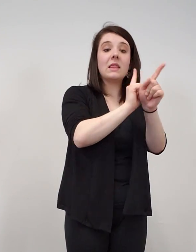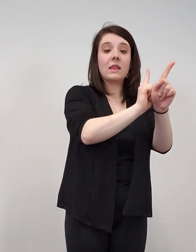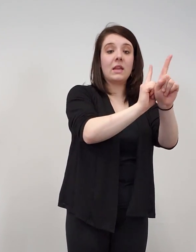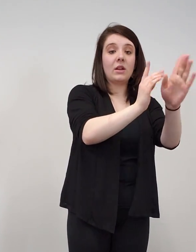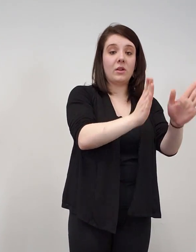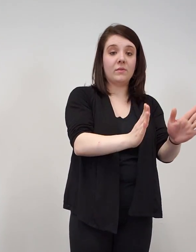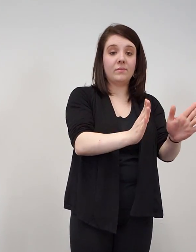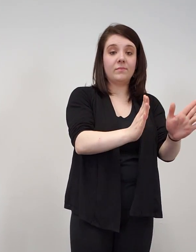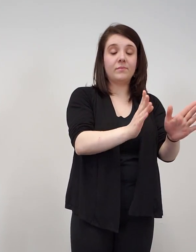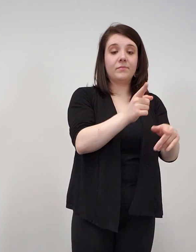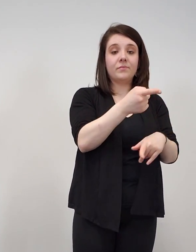of the